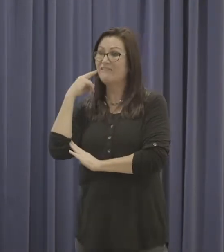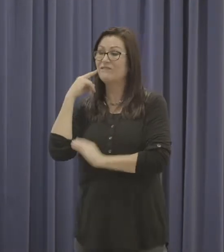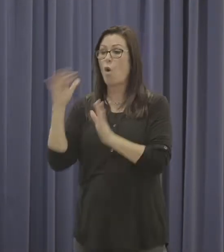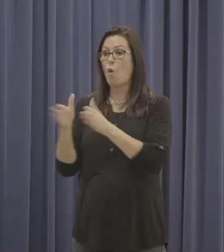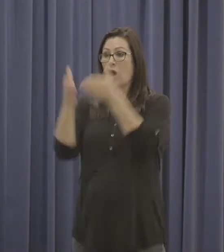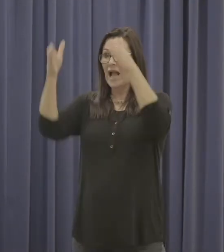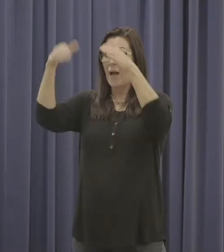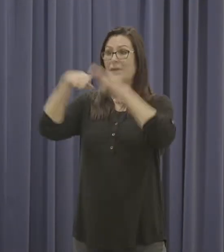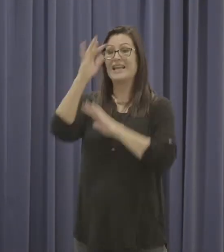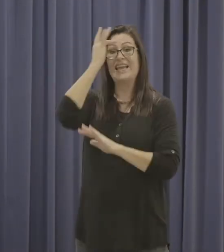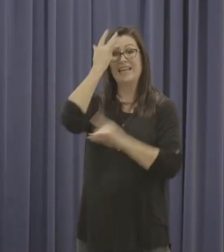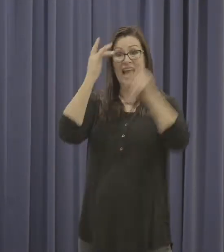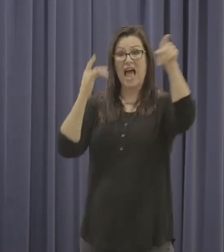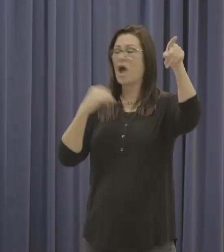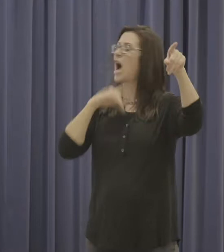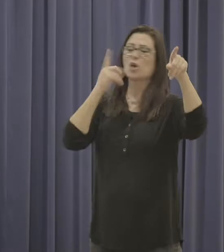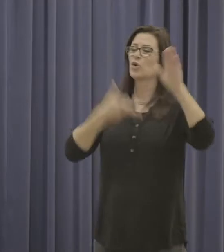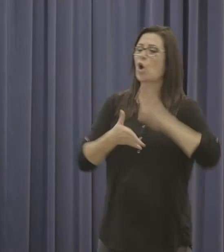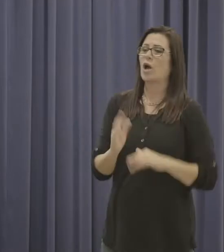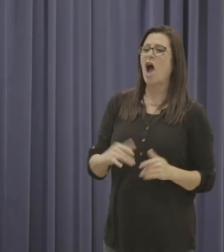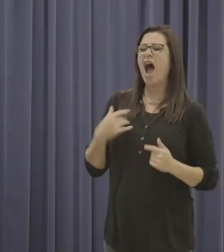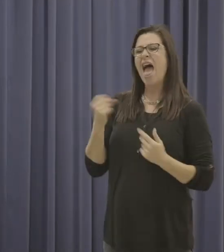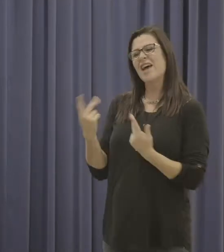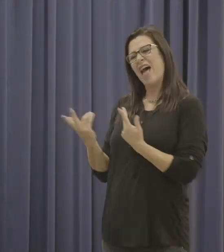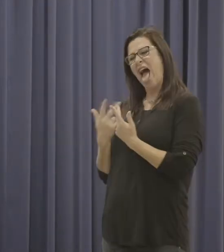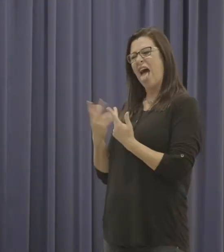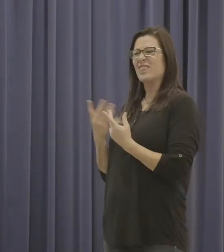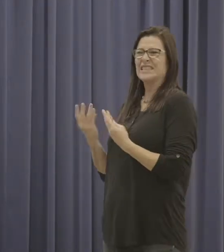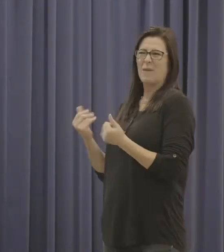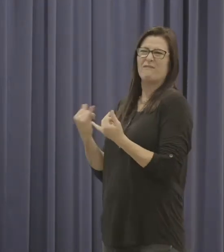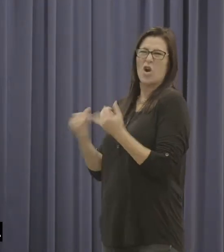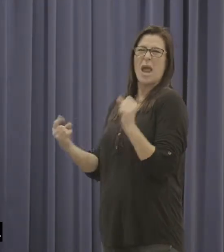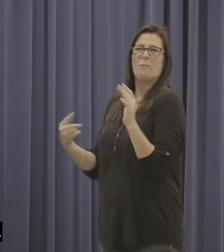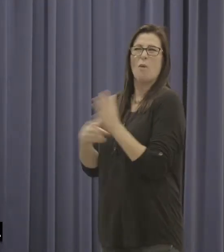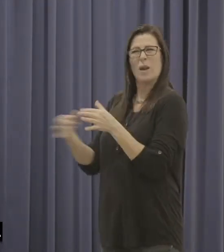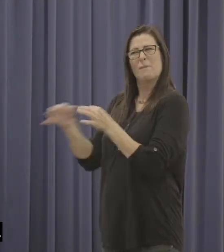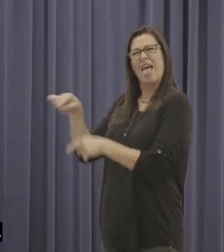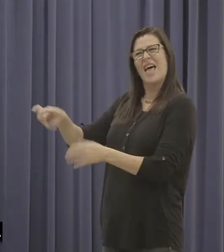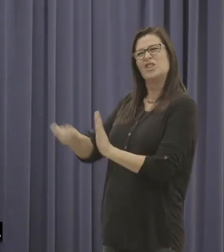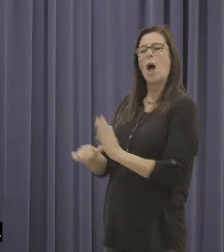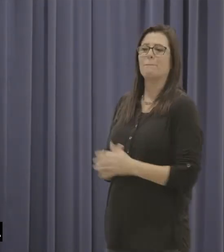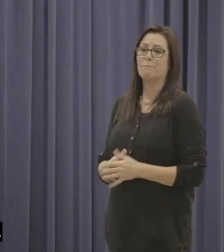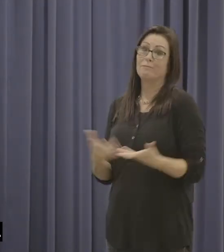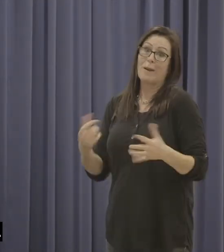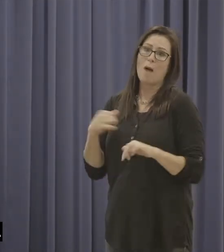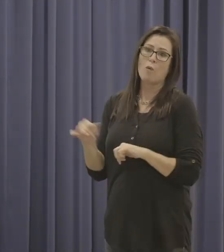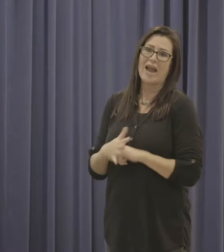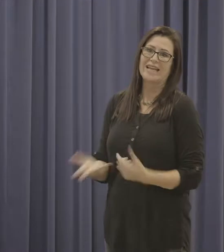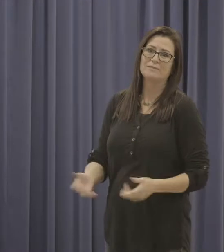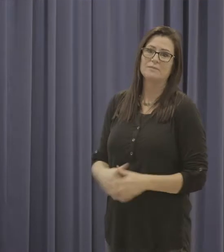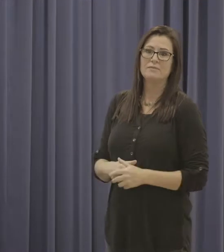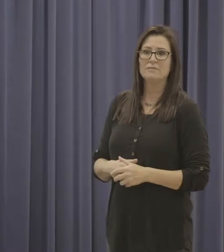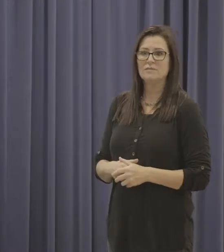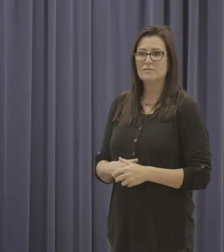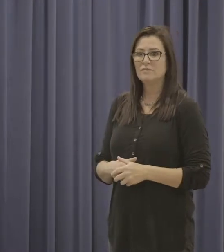India, but I couldn't go. I had some other pretty important plans around the same time, like my wedding.